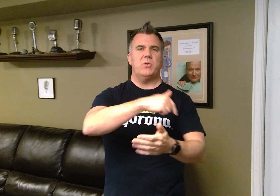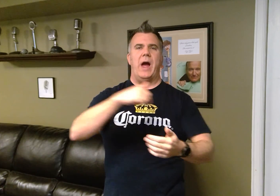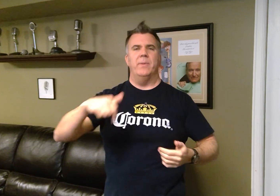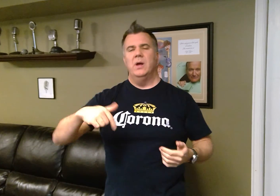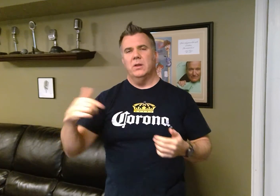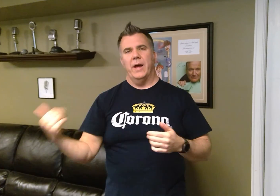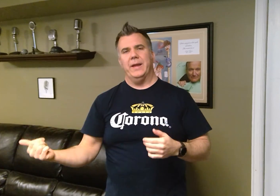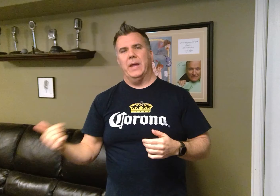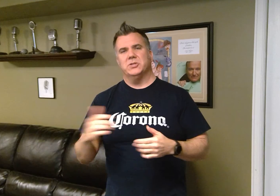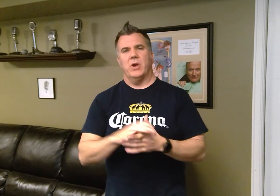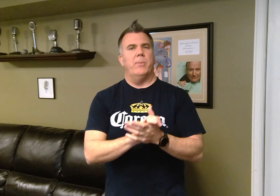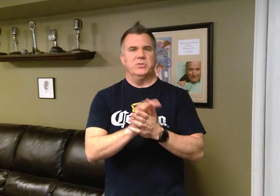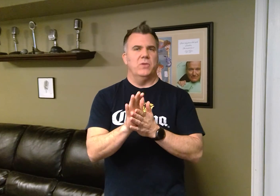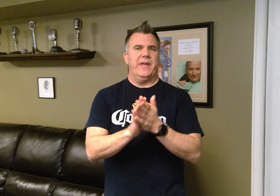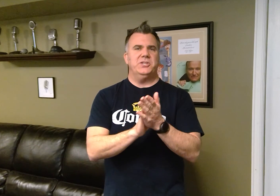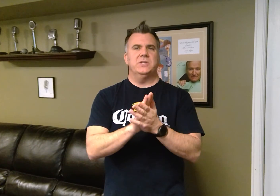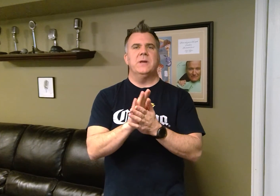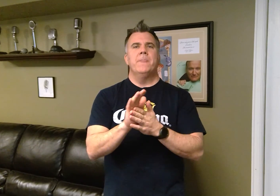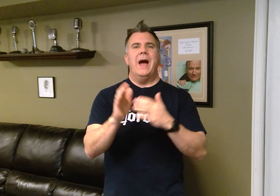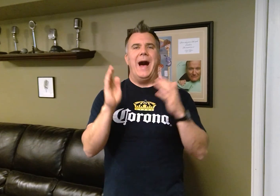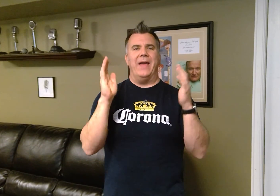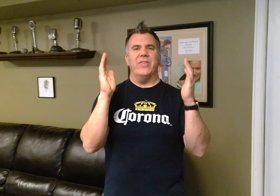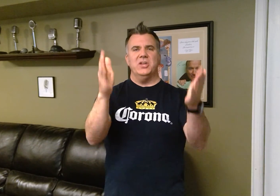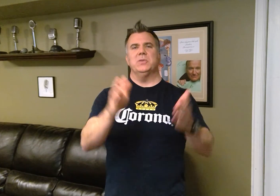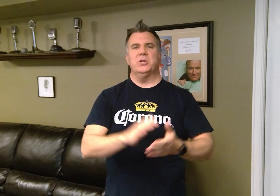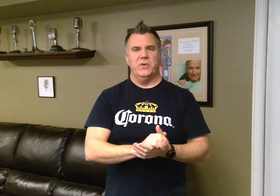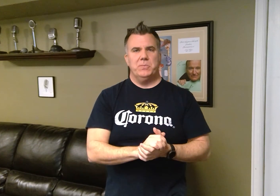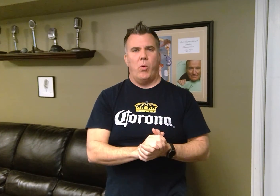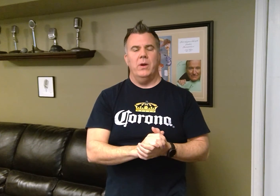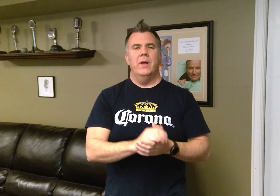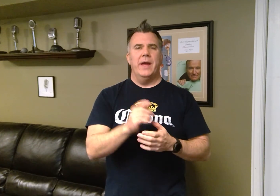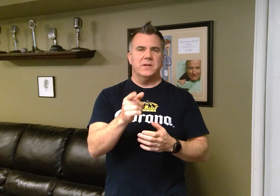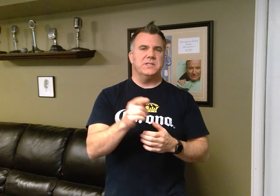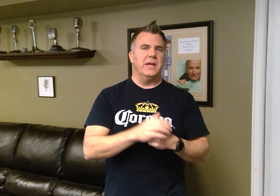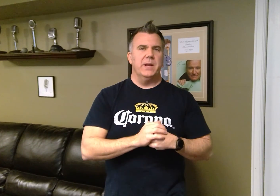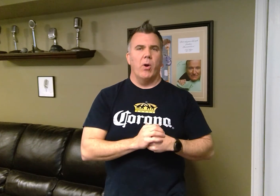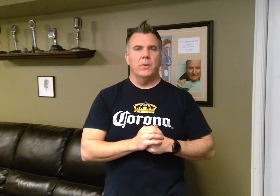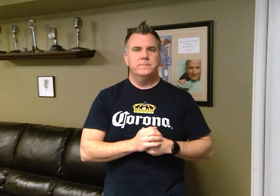subscribe, like, and turn on post notifications. I thank you so much for your support, and I'll see you again tomorrow.